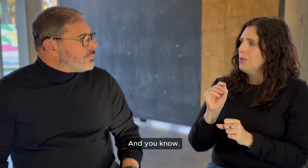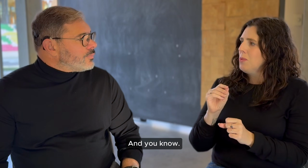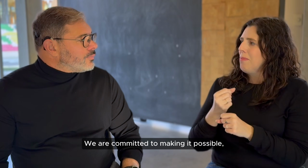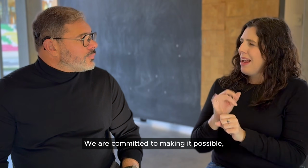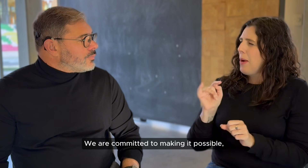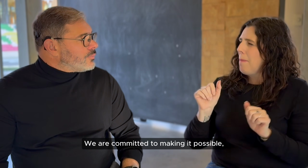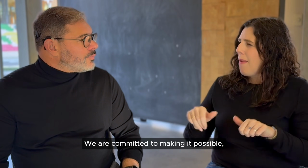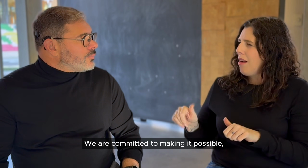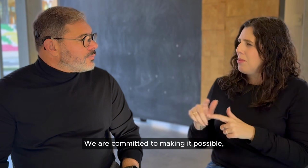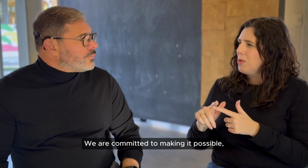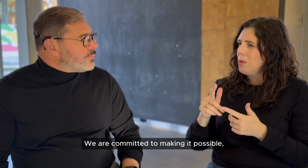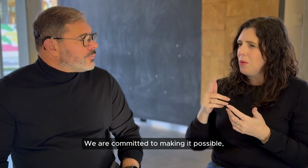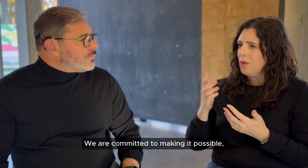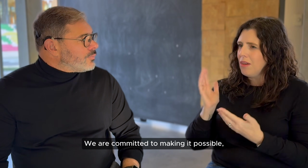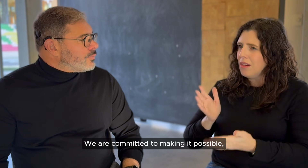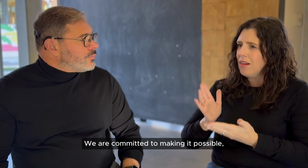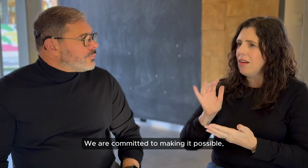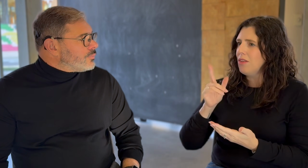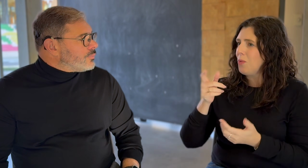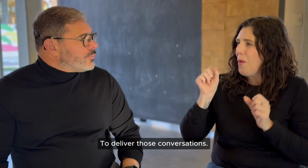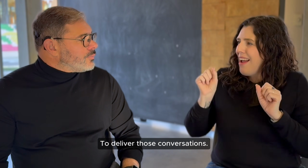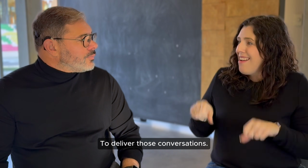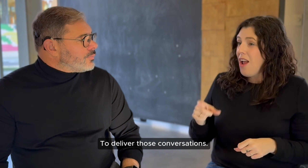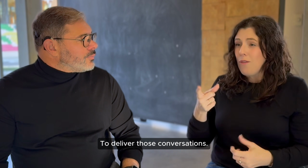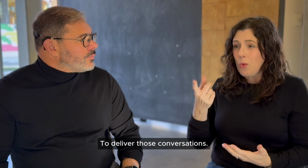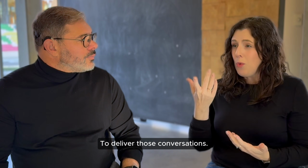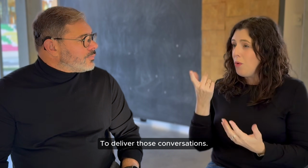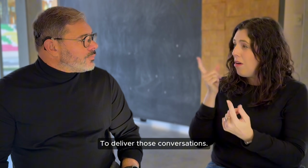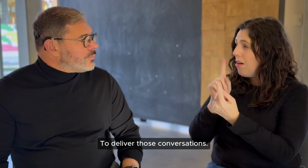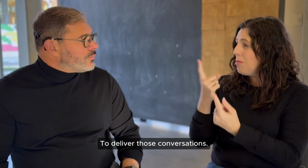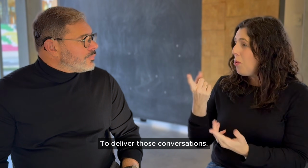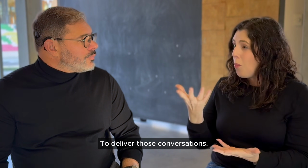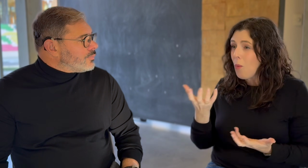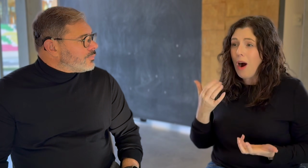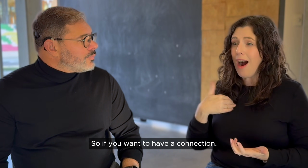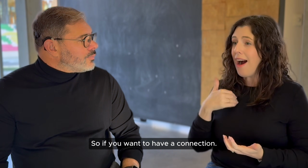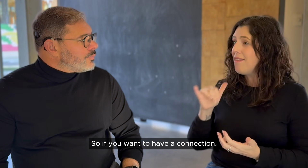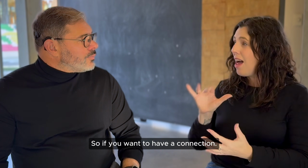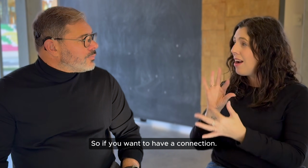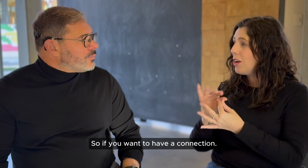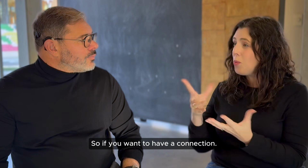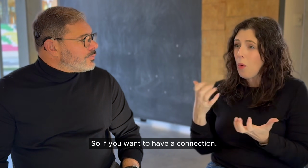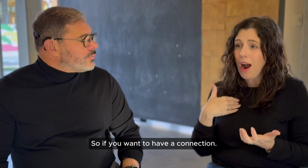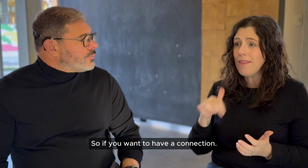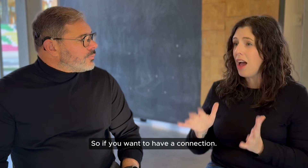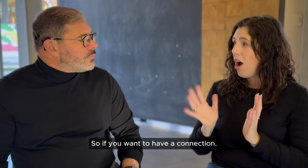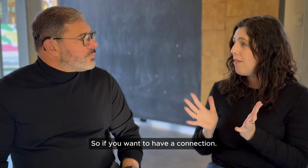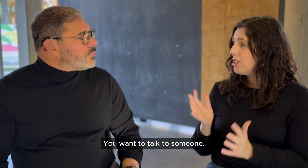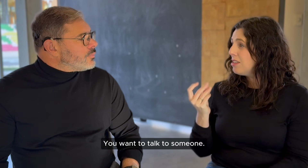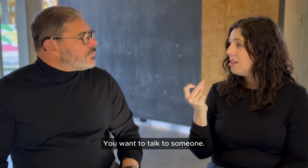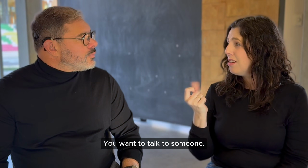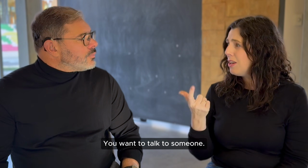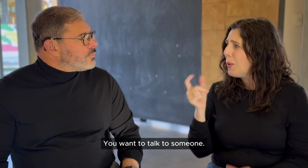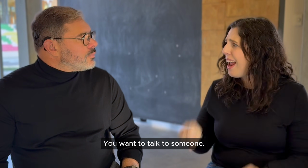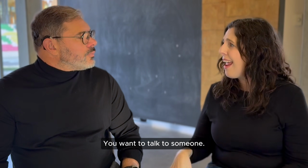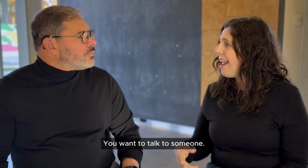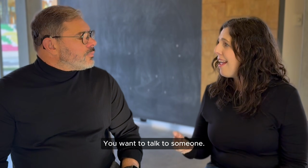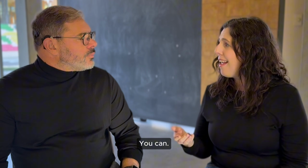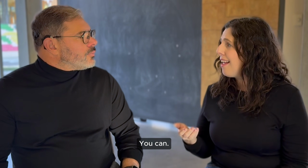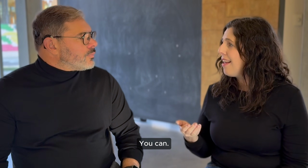we're committed to making it possible to deliver those conversations. So if you want to have a connection, you want to talk to someone, you